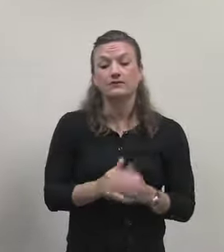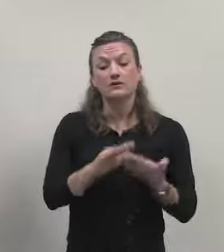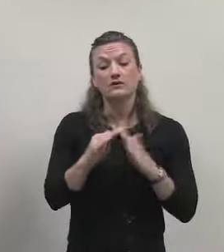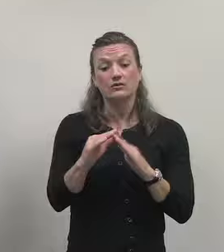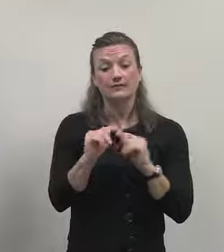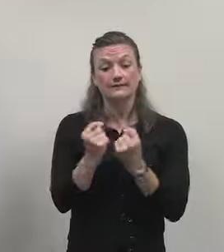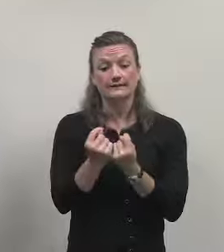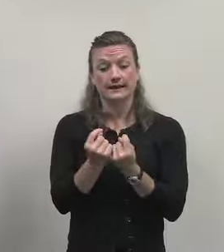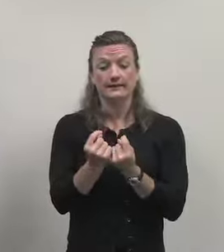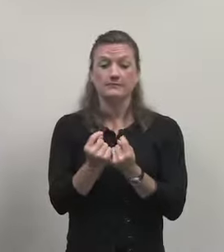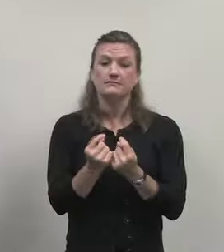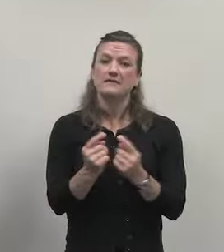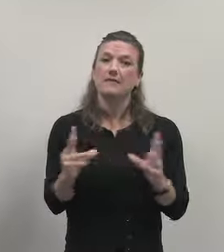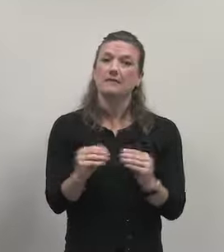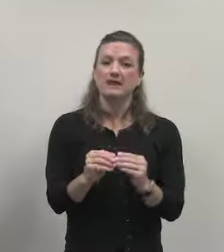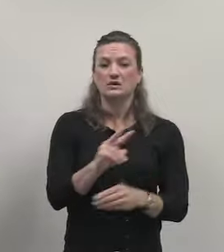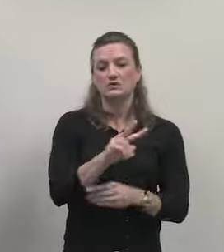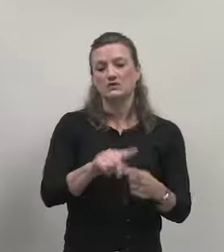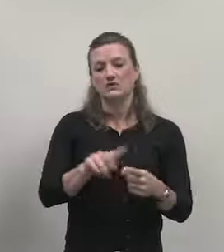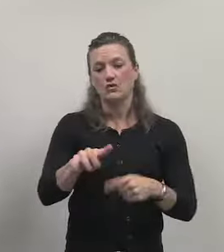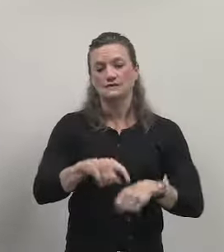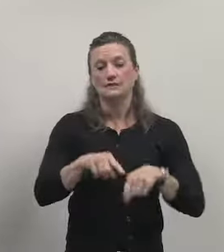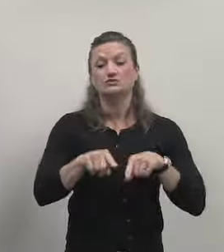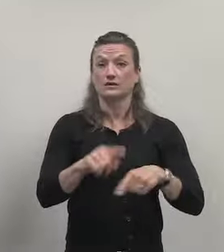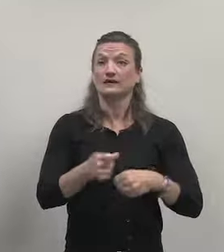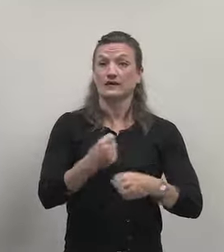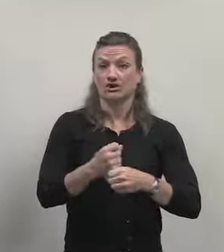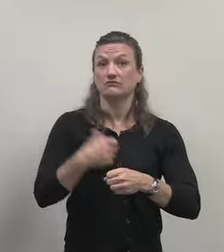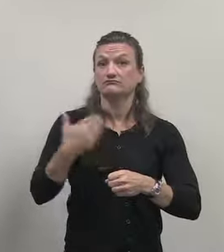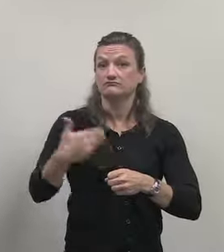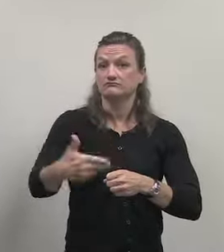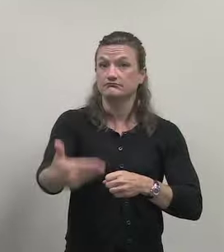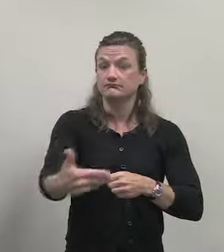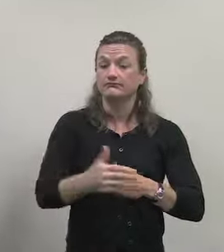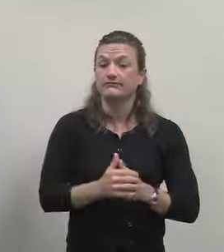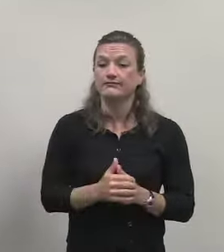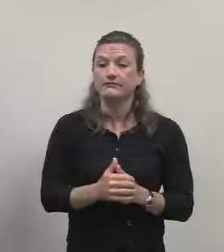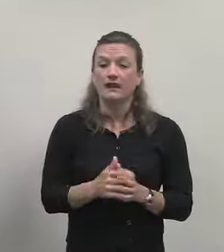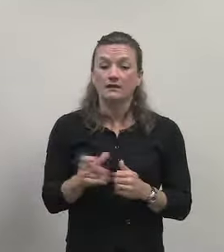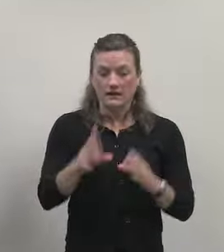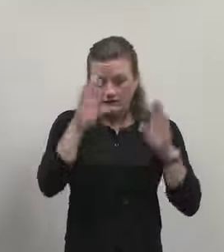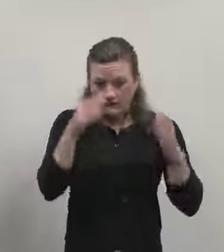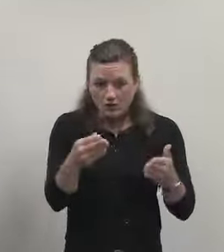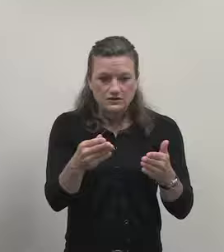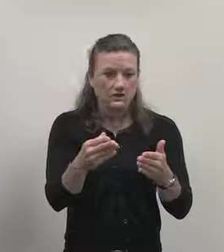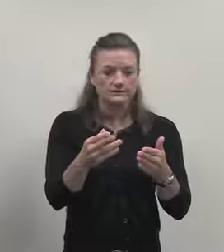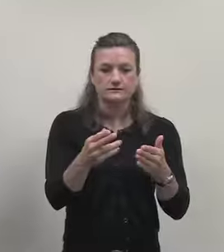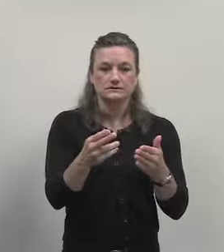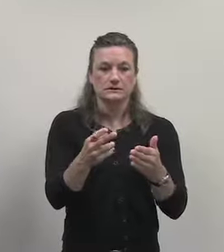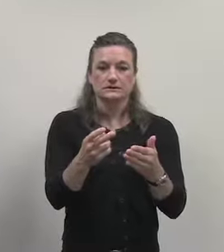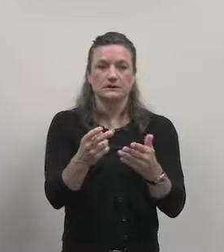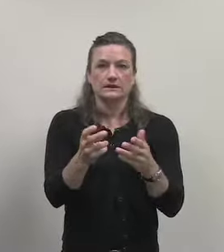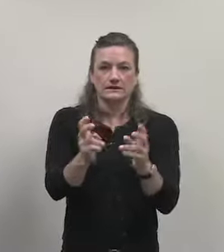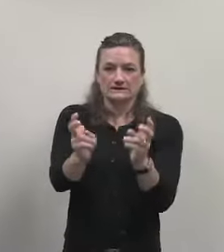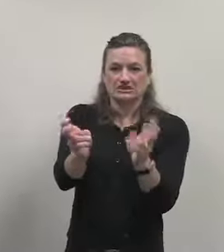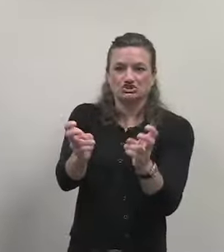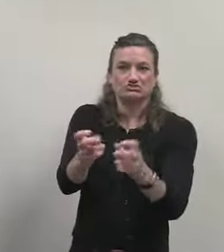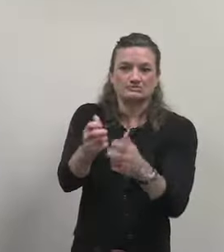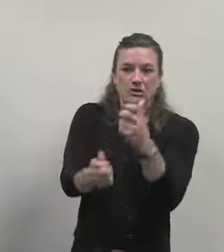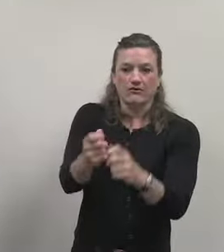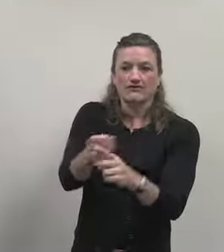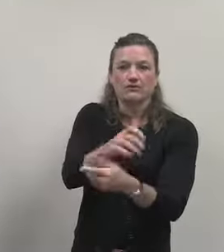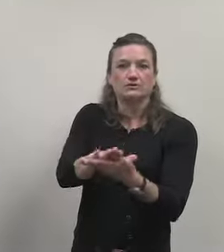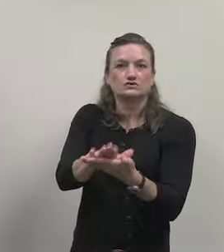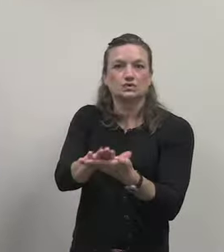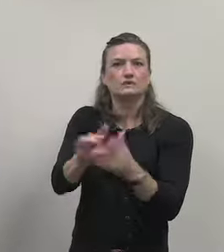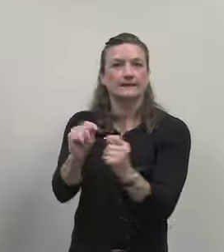team meets 2 to 4 times a year, and they deal with issues that may have arisen from the school level team, from